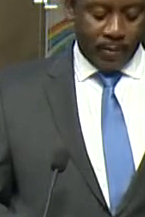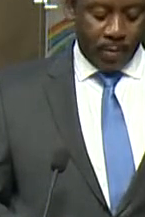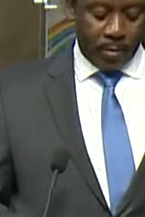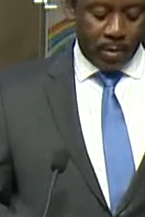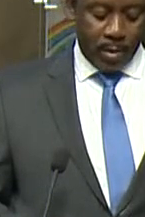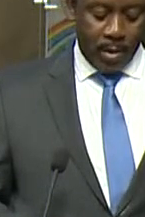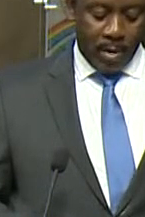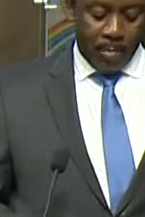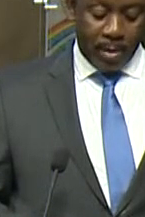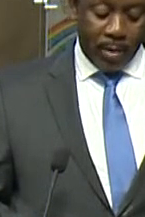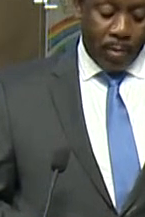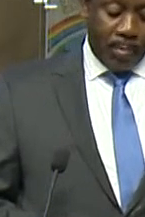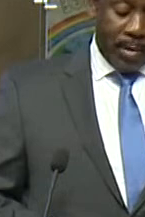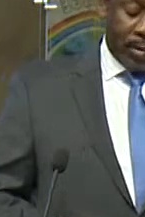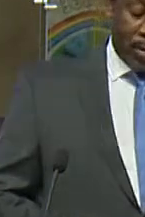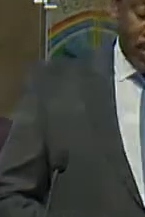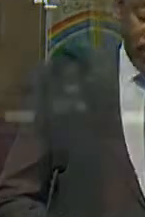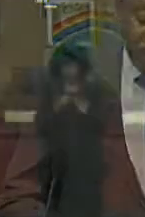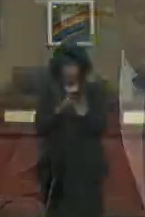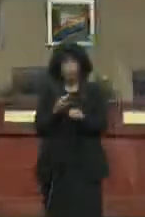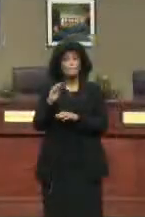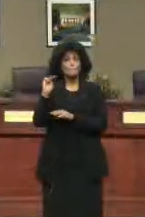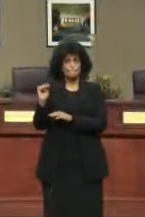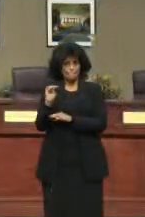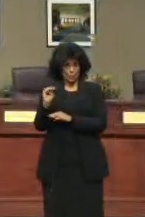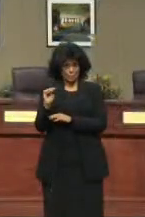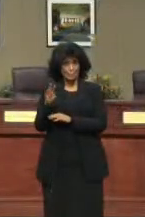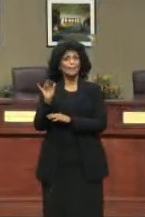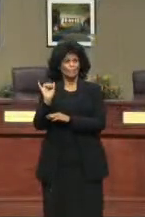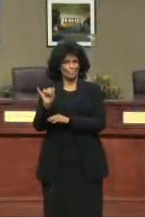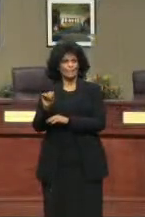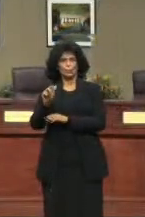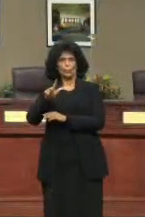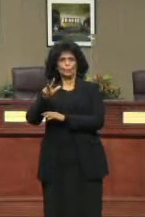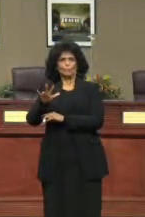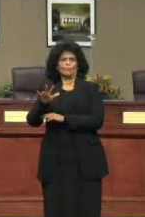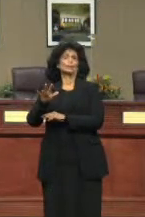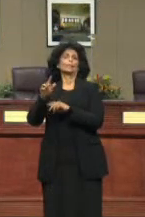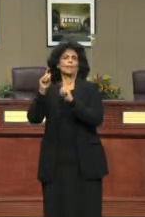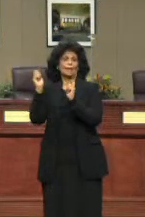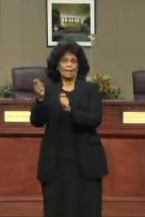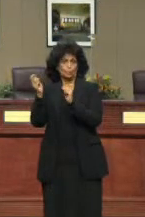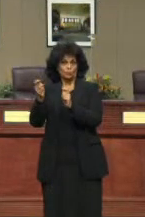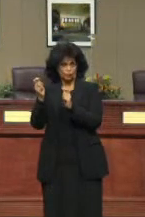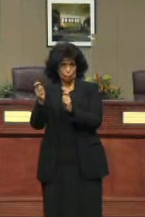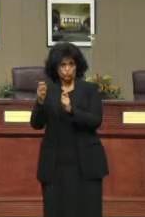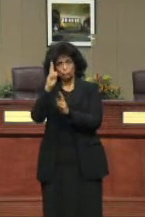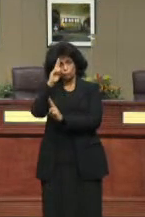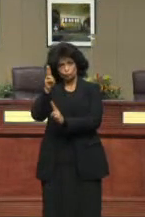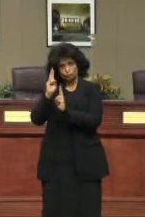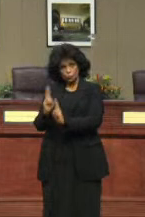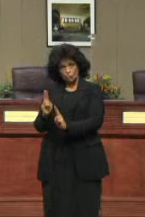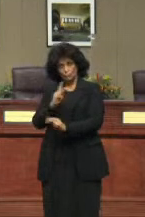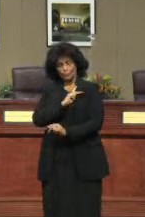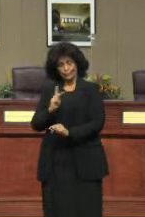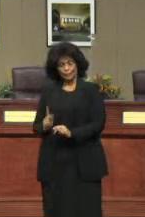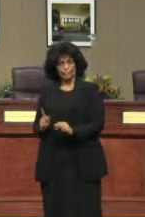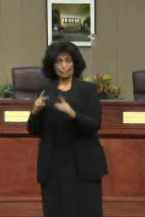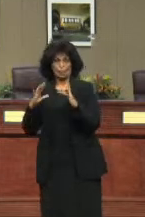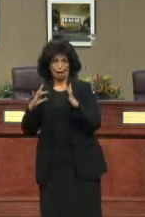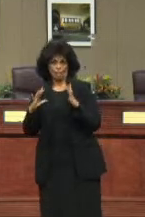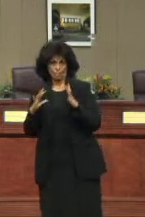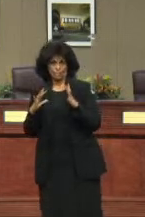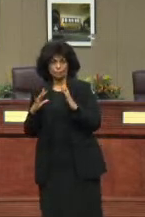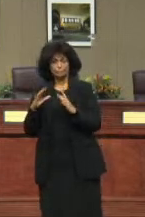holiday. First, Monday will be the 35th anniversary, marking the King holiday as the first